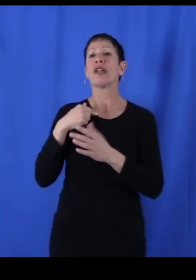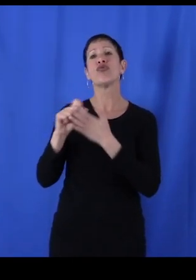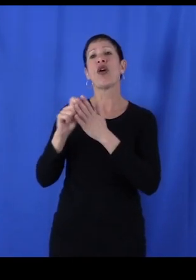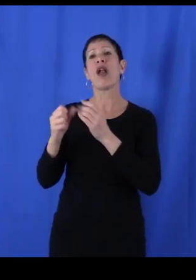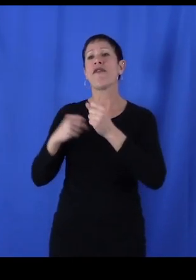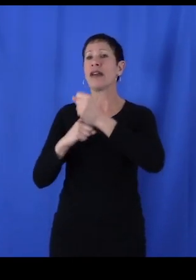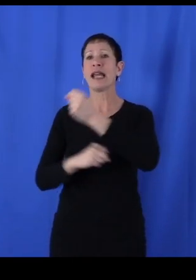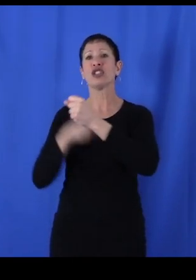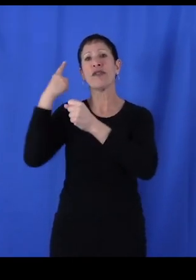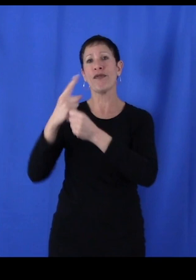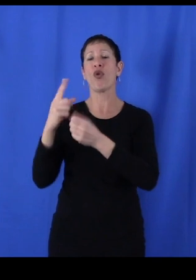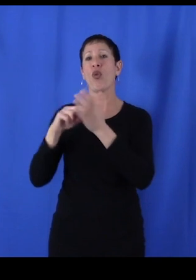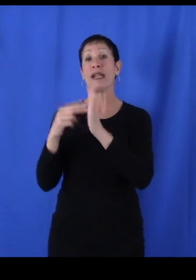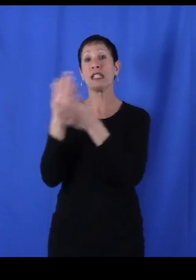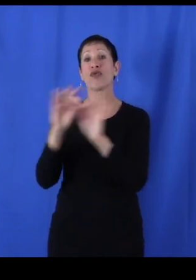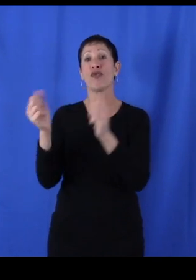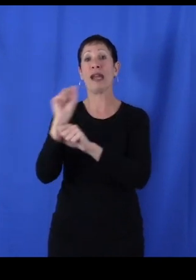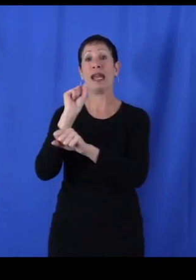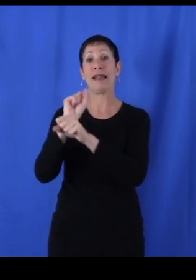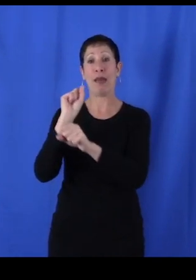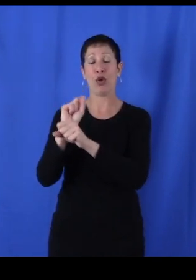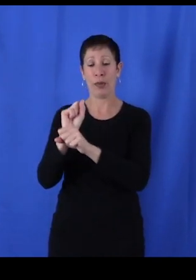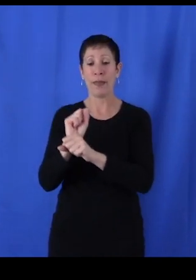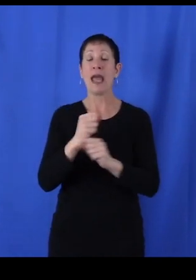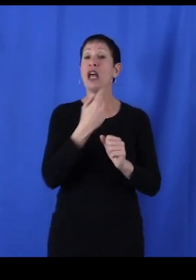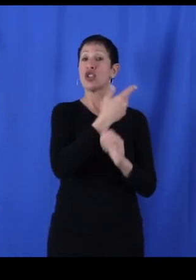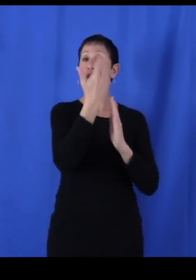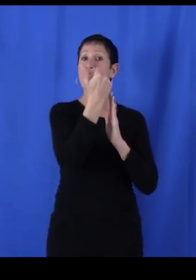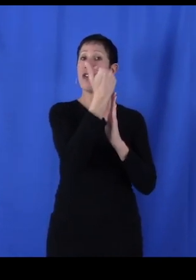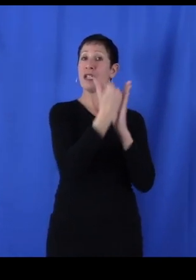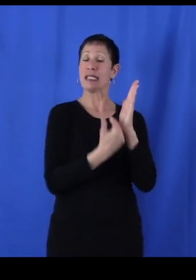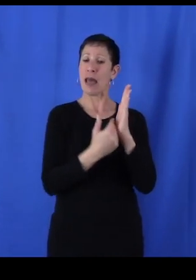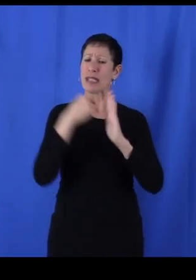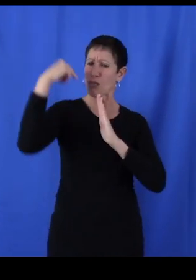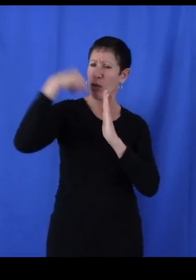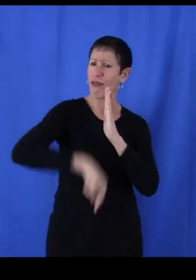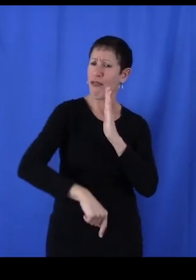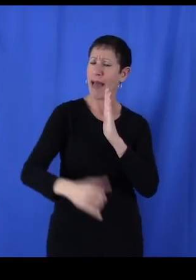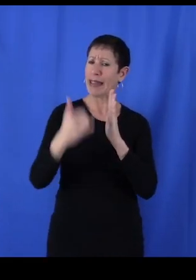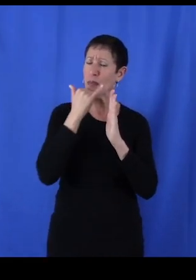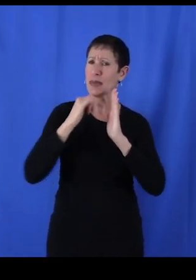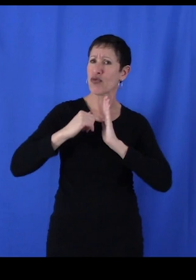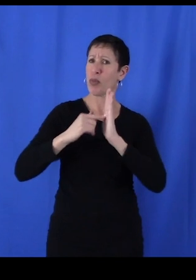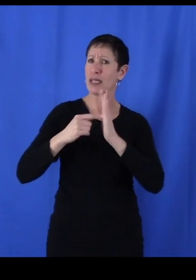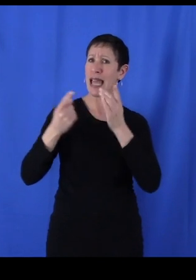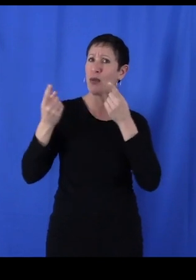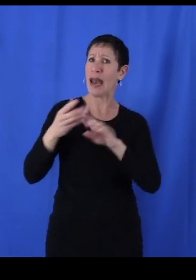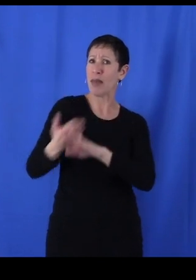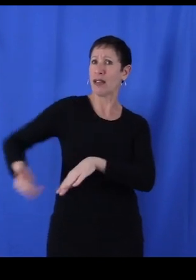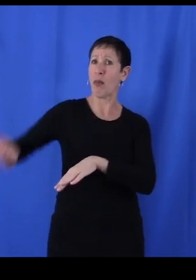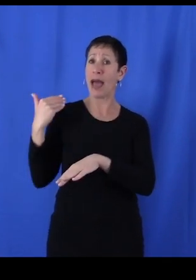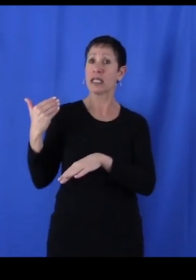And these 15 steps profoundly misrepresent the past, because it's not